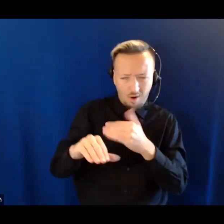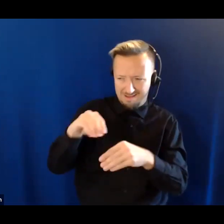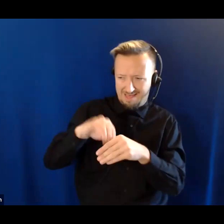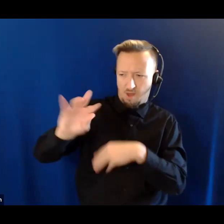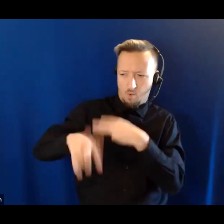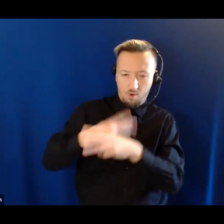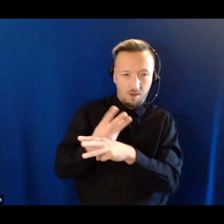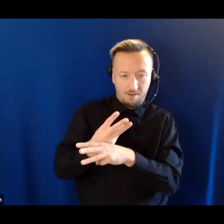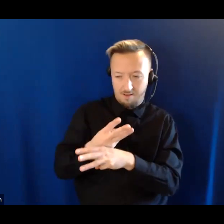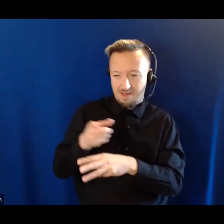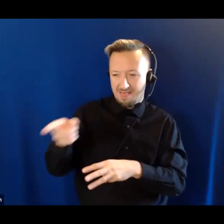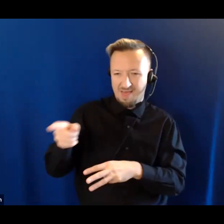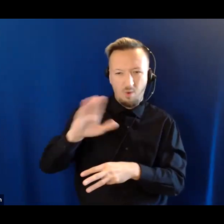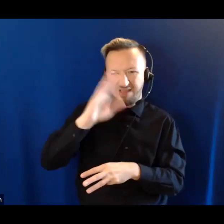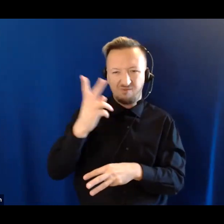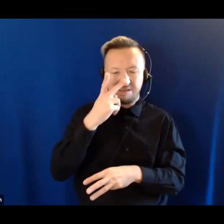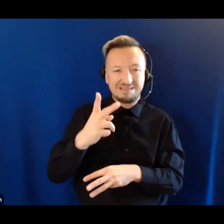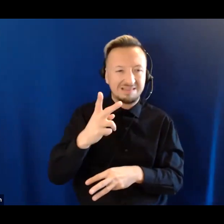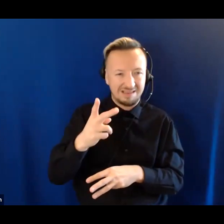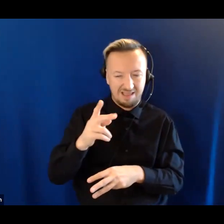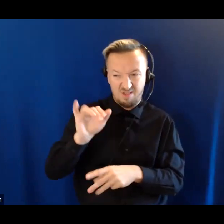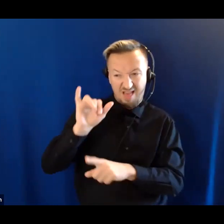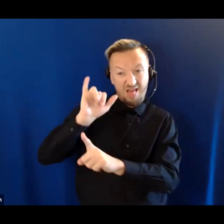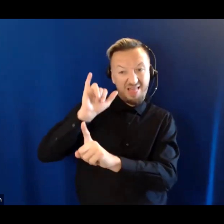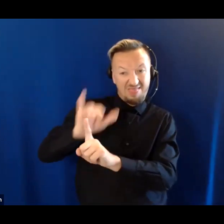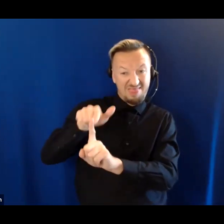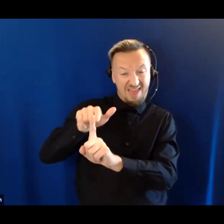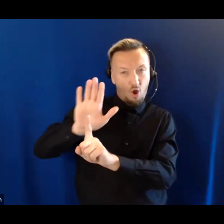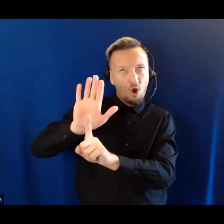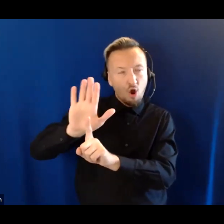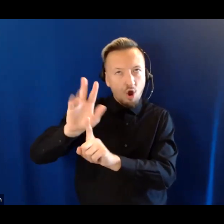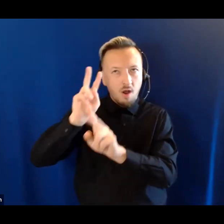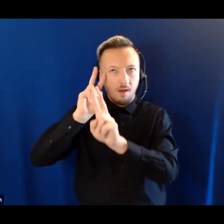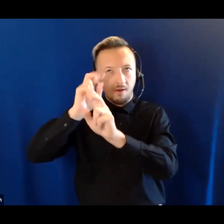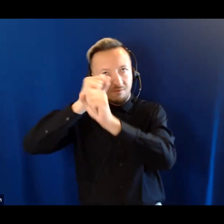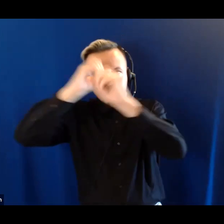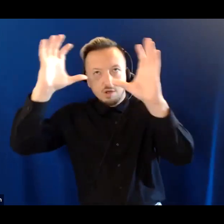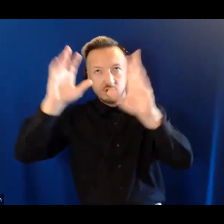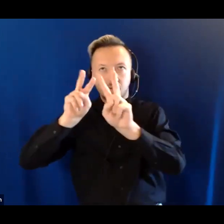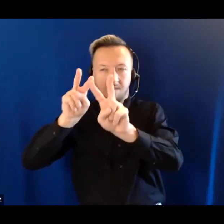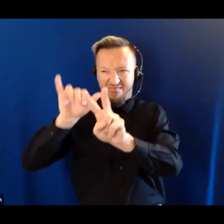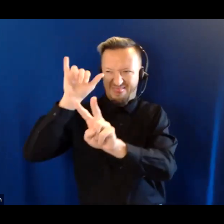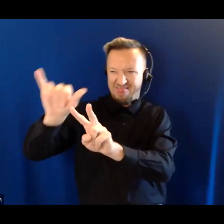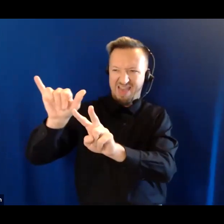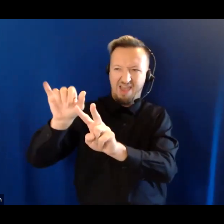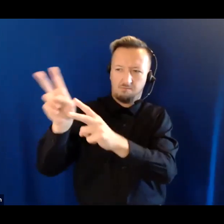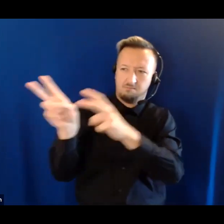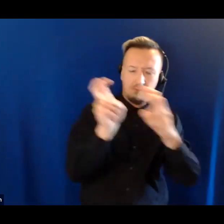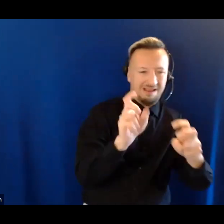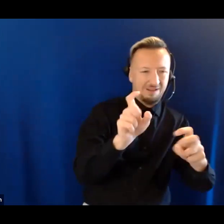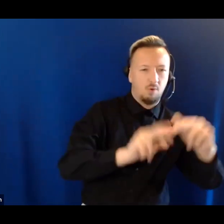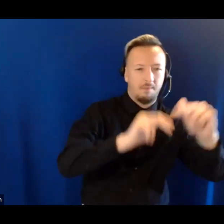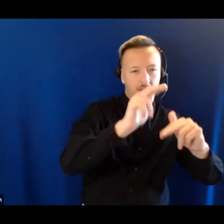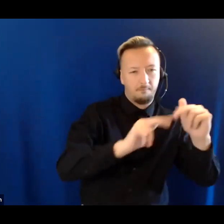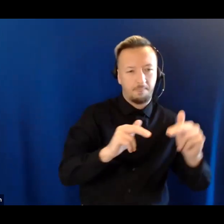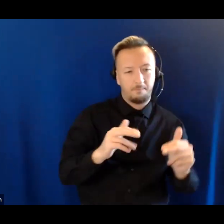probably wouldn't see until they died. That's the type of visioning and imagination it feels like is necessary to build. So much of the